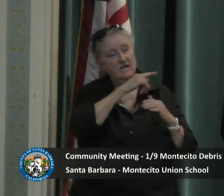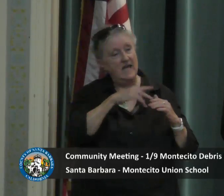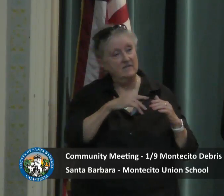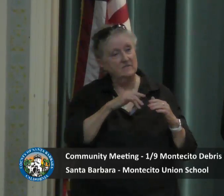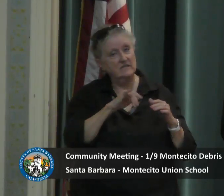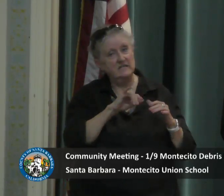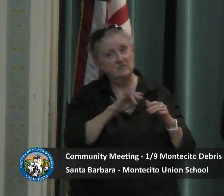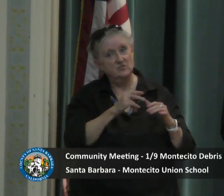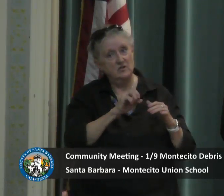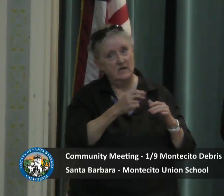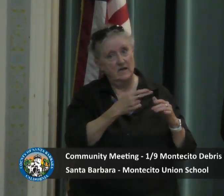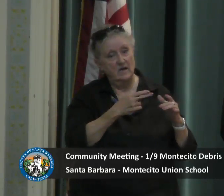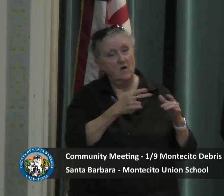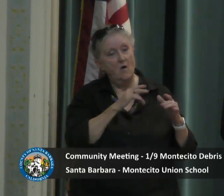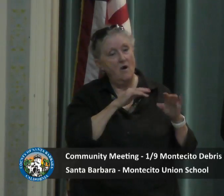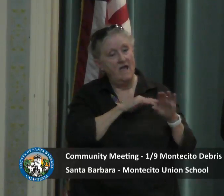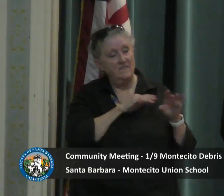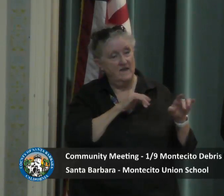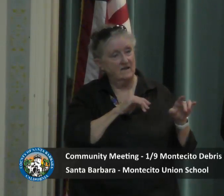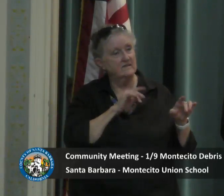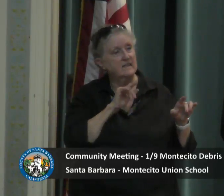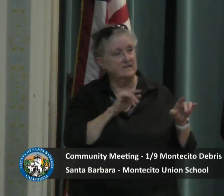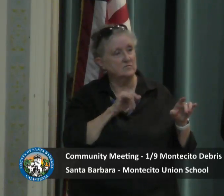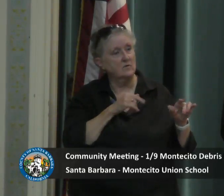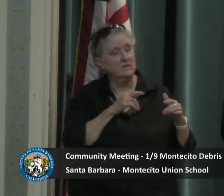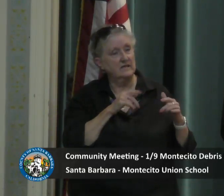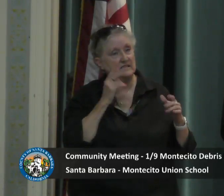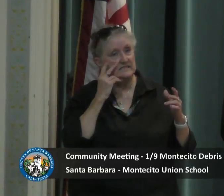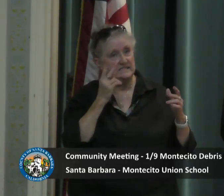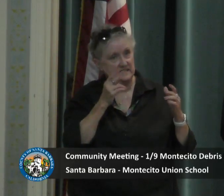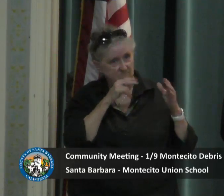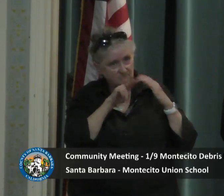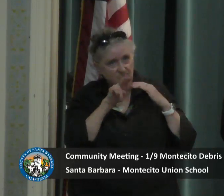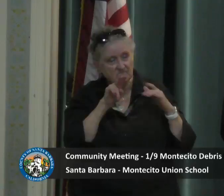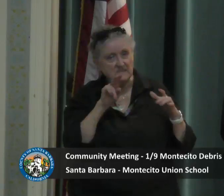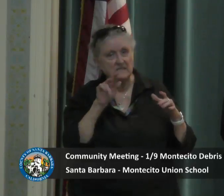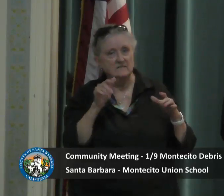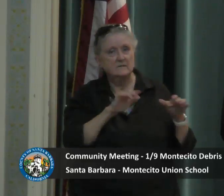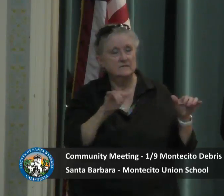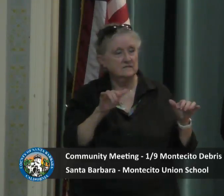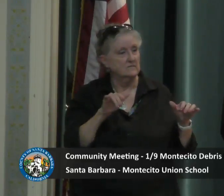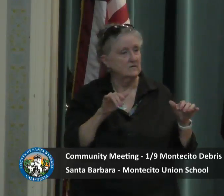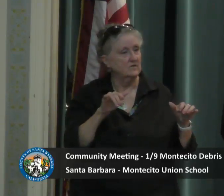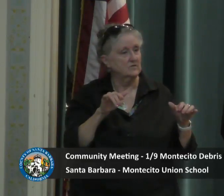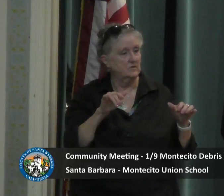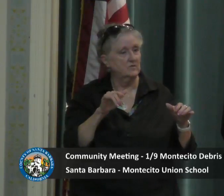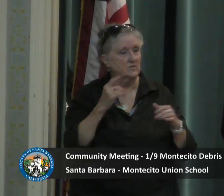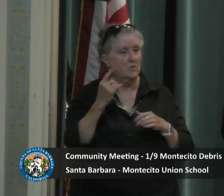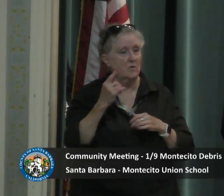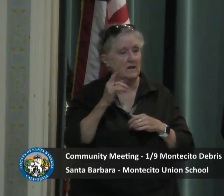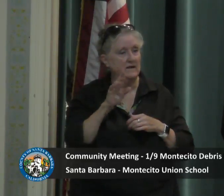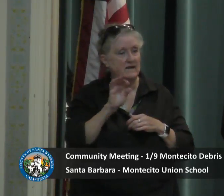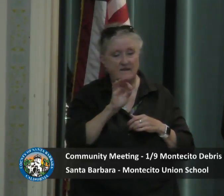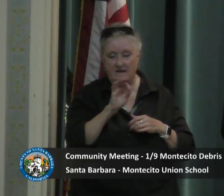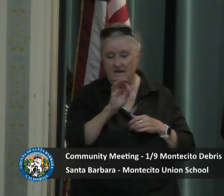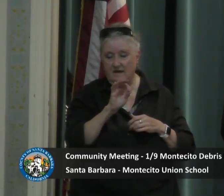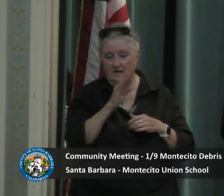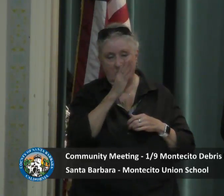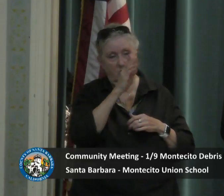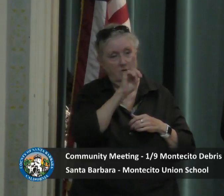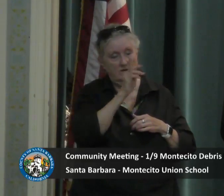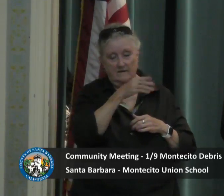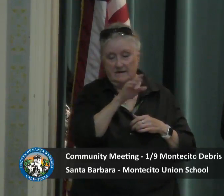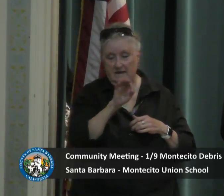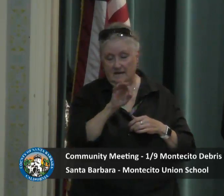per hour or at half an inch per hour, that's when we can see something similar to the 1.9 debris